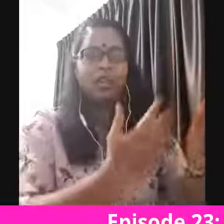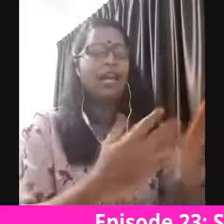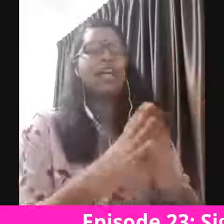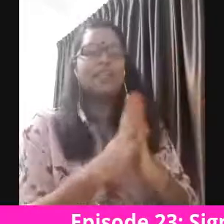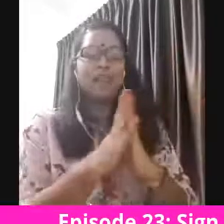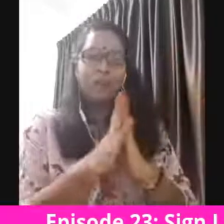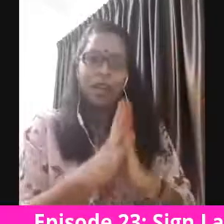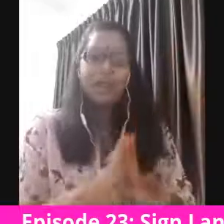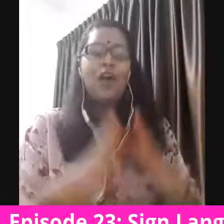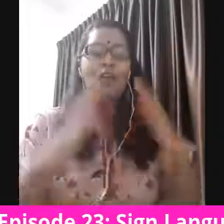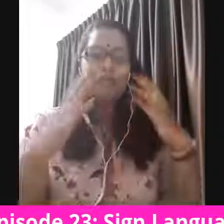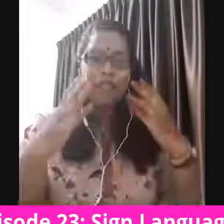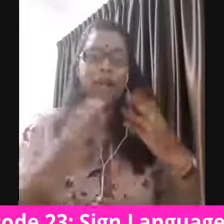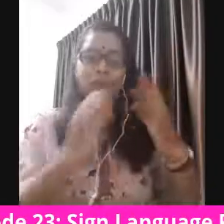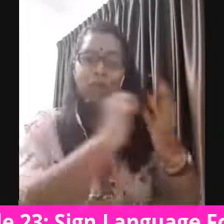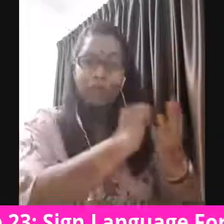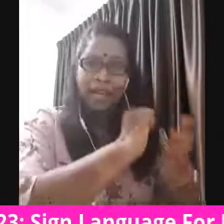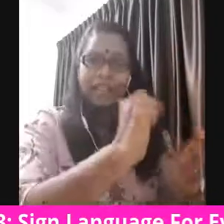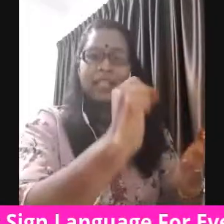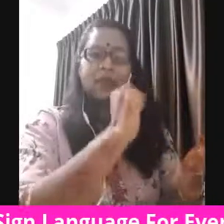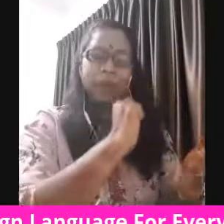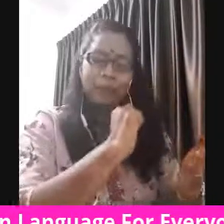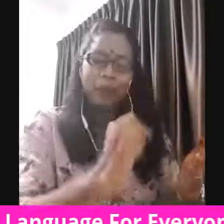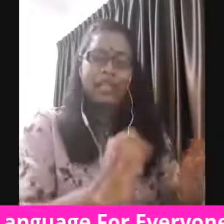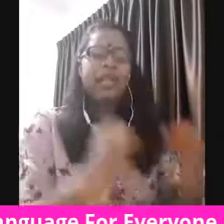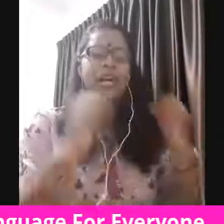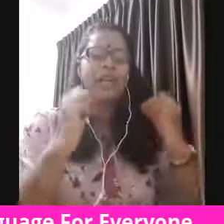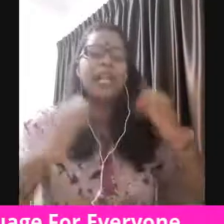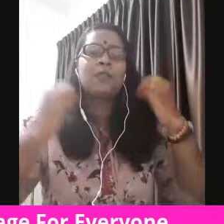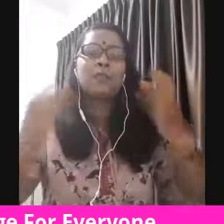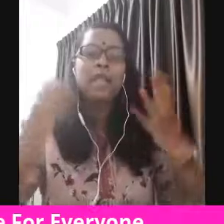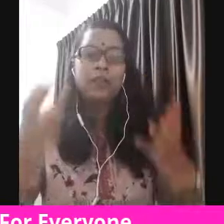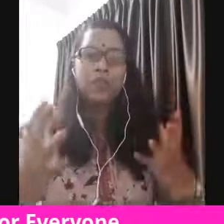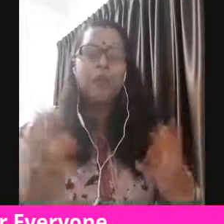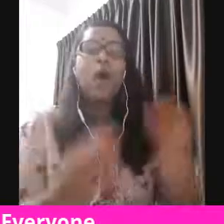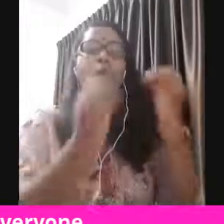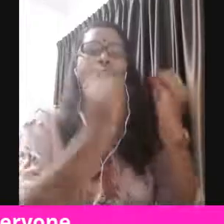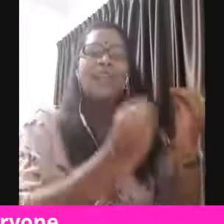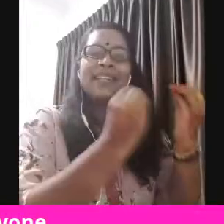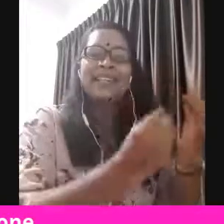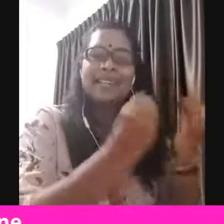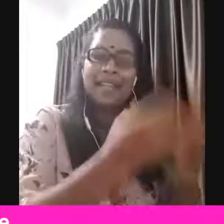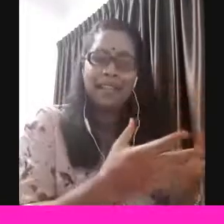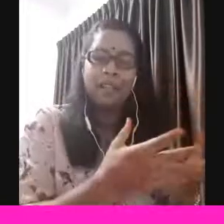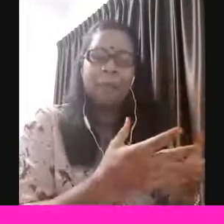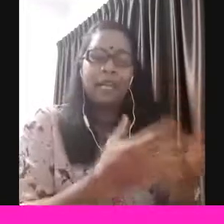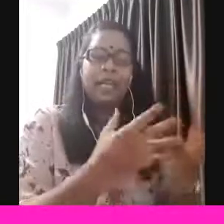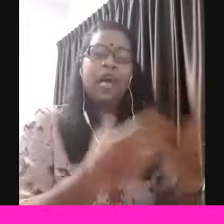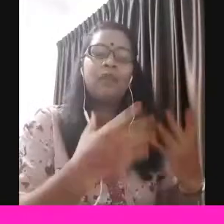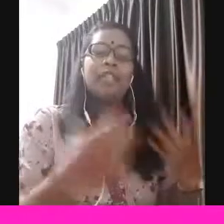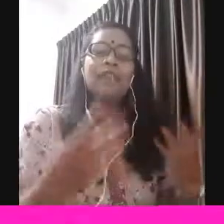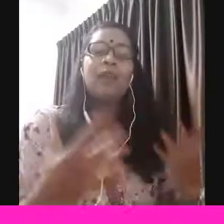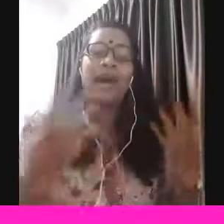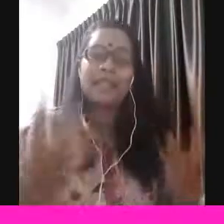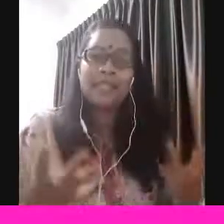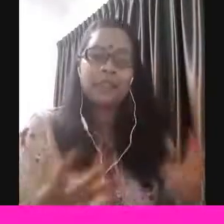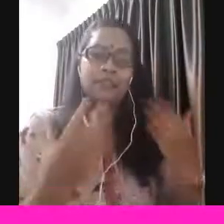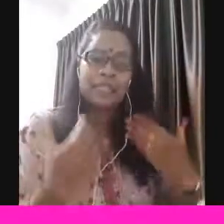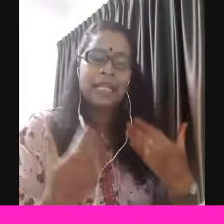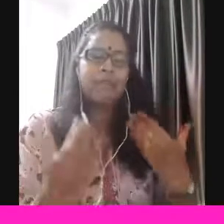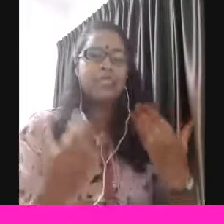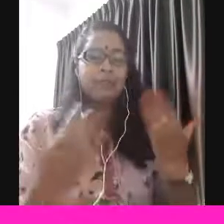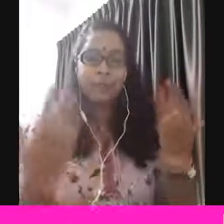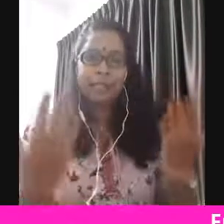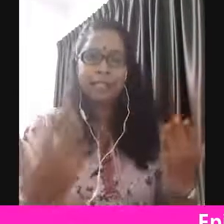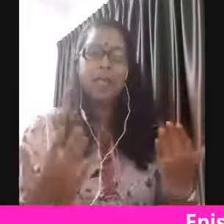Hypothesis, all that one. I will write in whiteboard, and I will explain to them what is that, and I will give them answer.